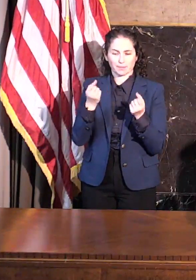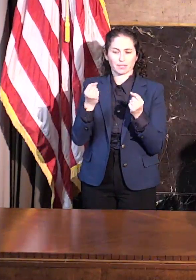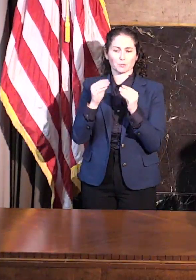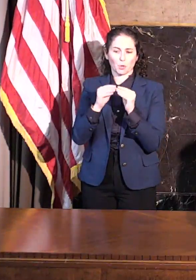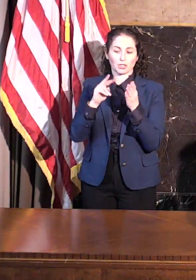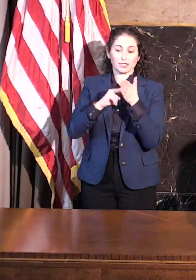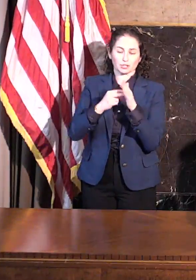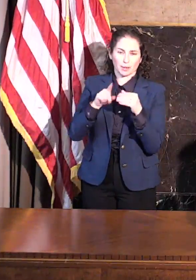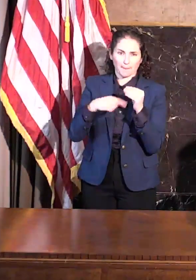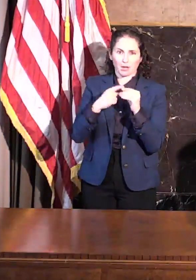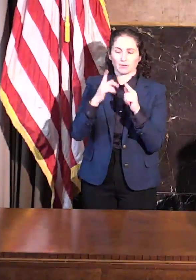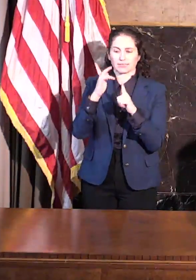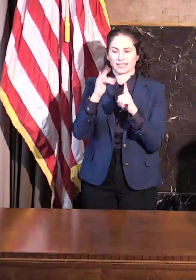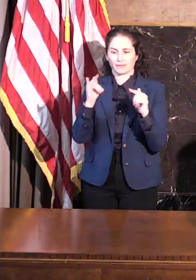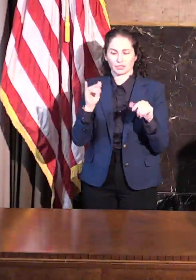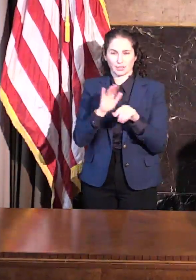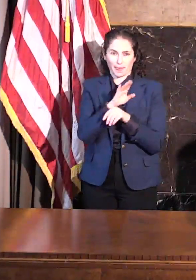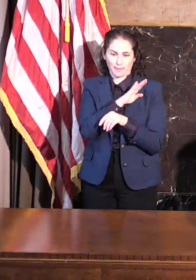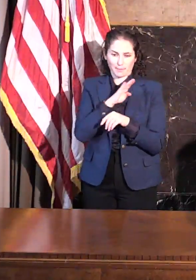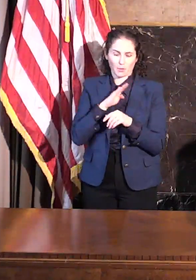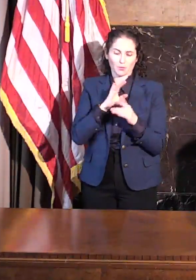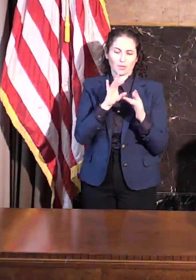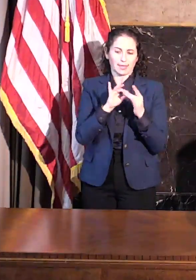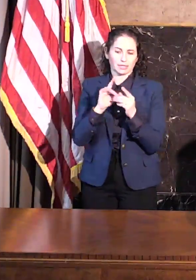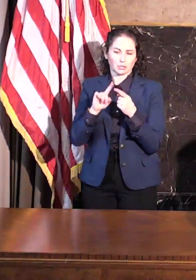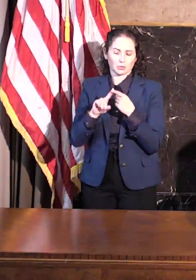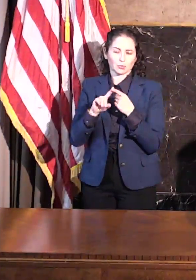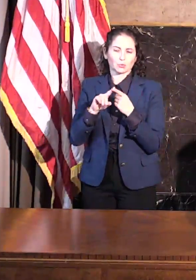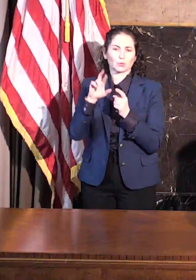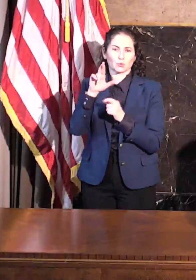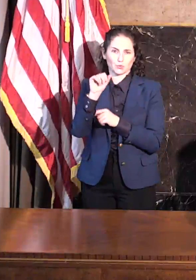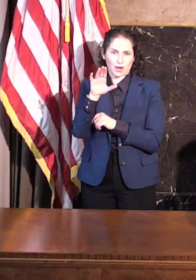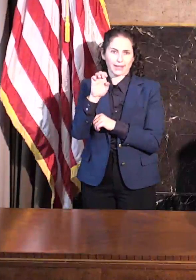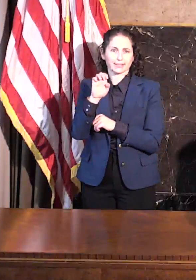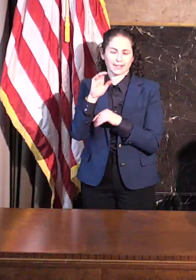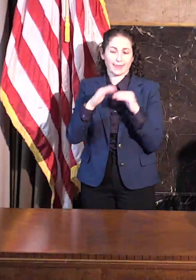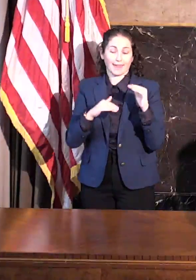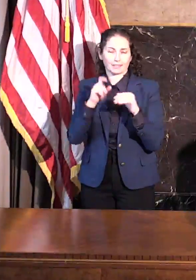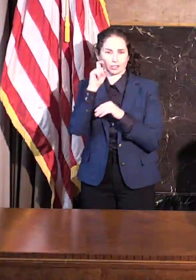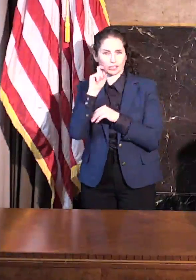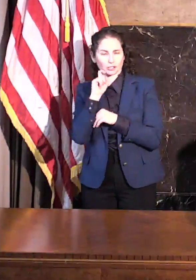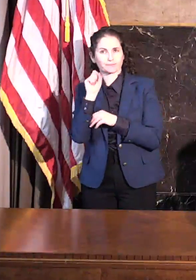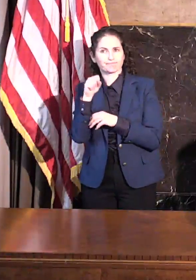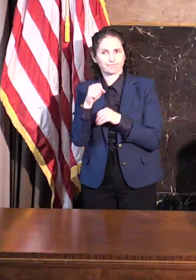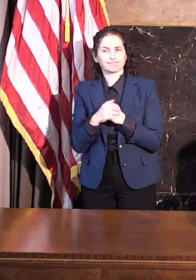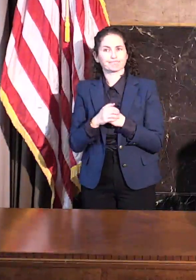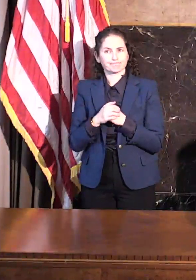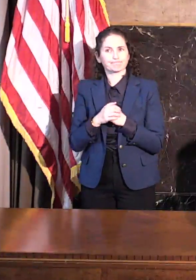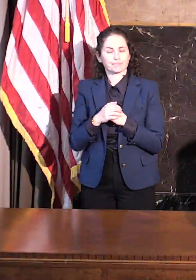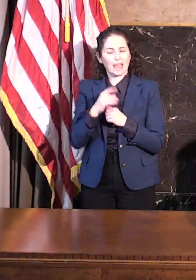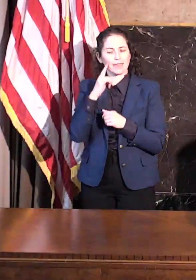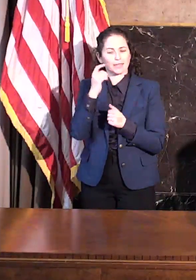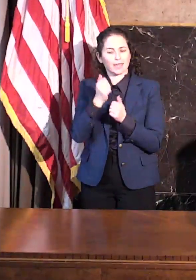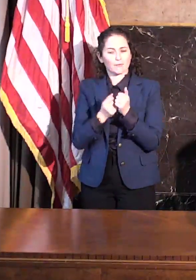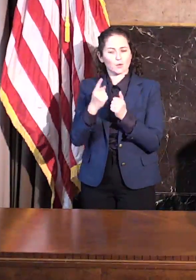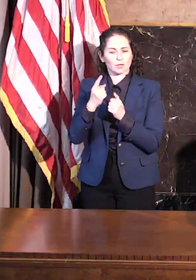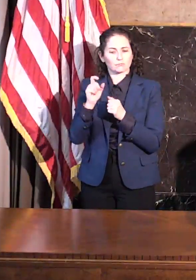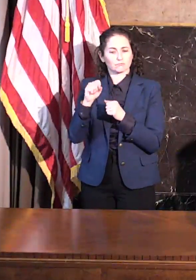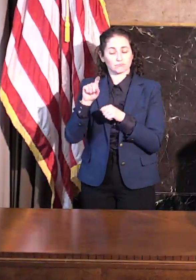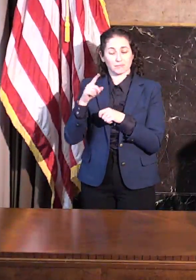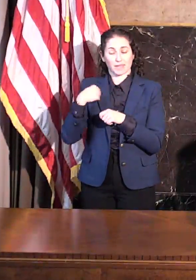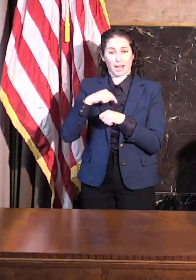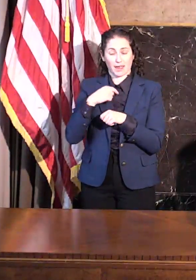look forward to working with the legislature to make sure that we fashion some things that are responsive to what we've seen here. And